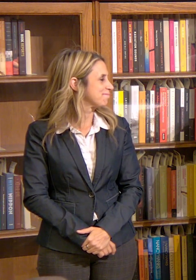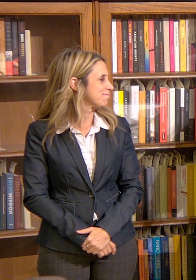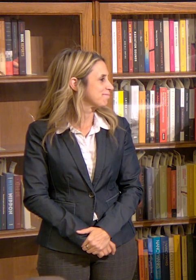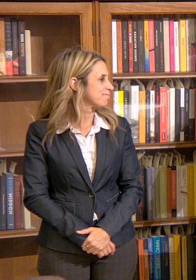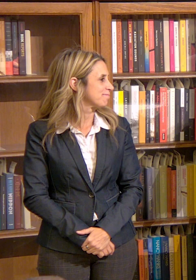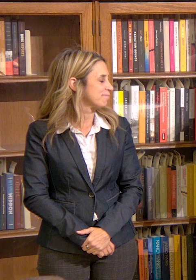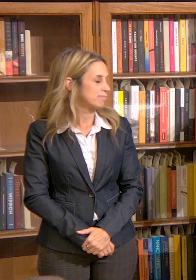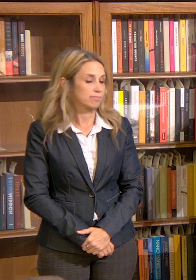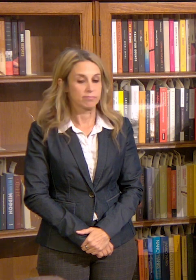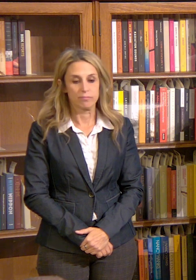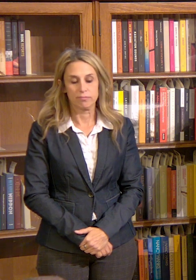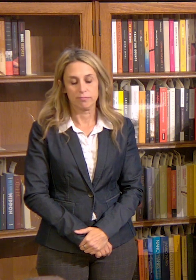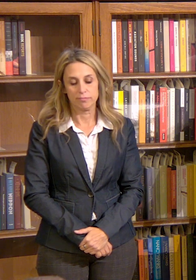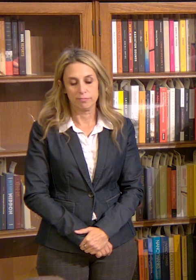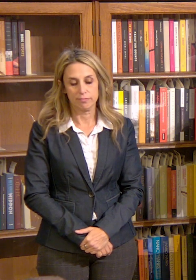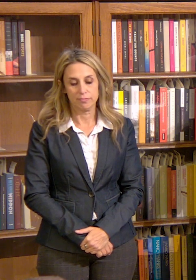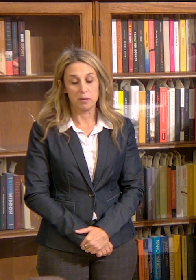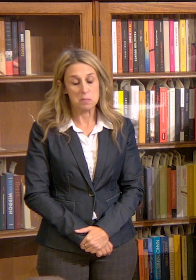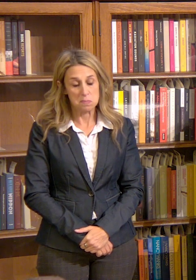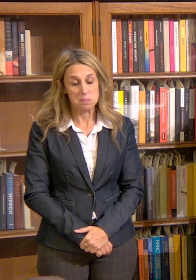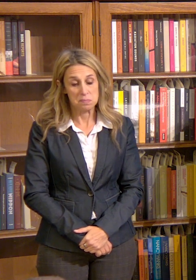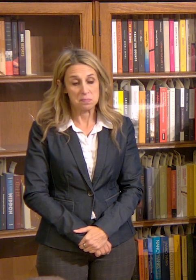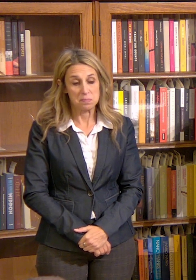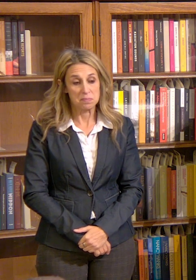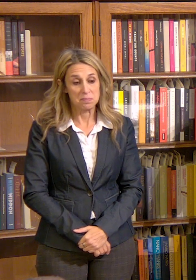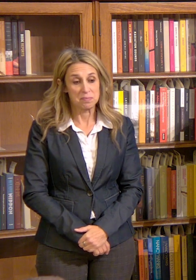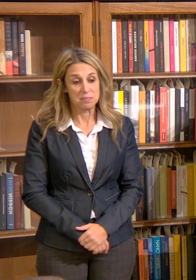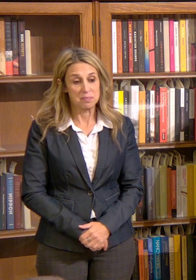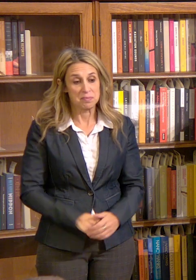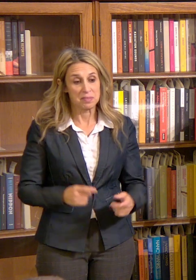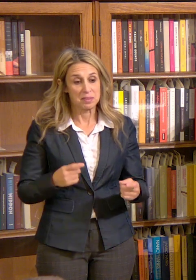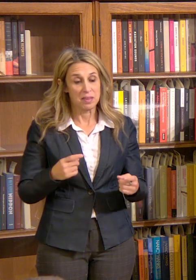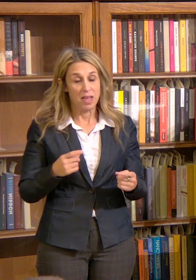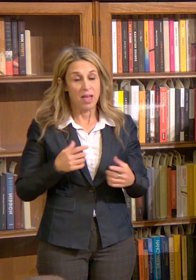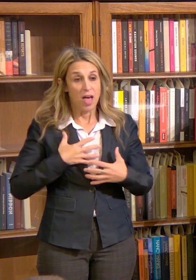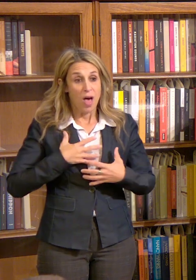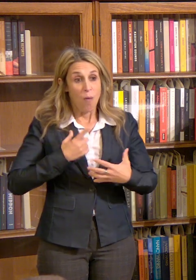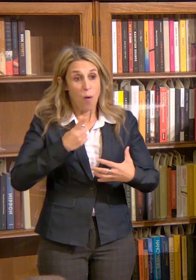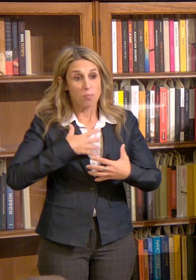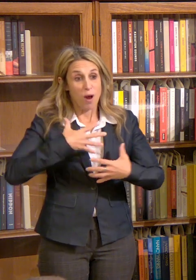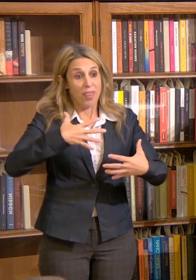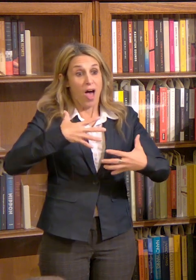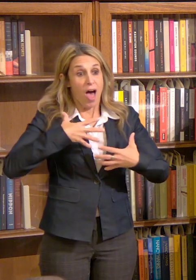you and I've gotten pretty good at saying all of that in one